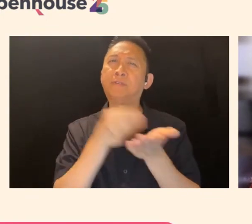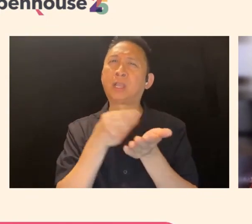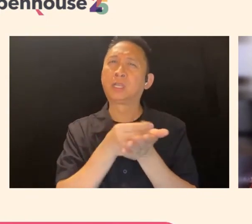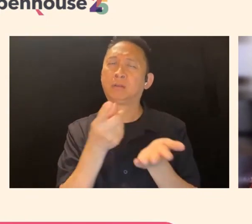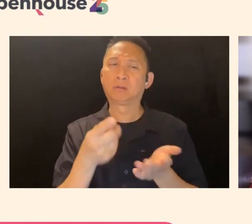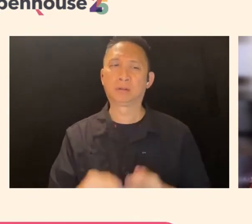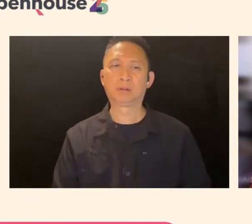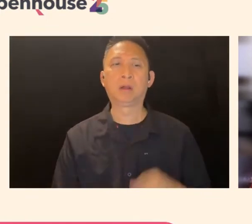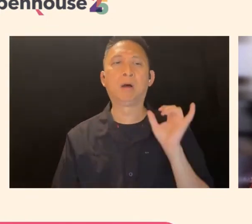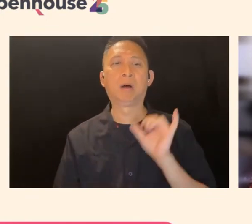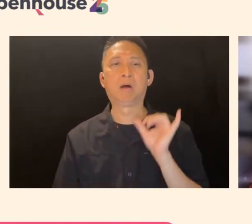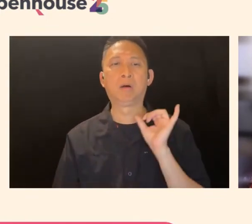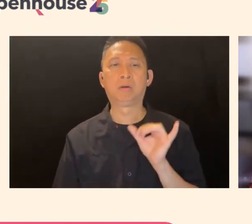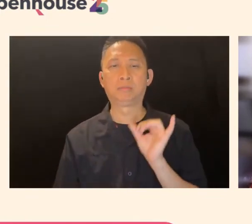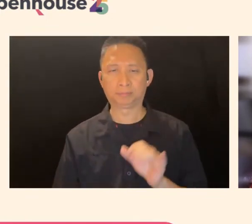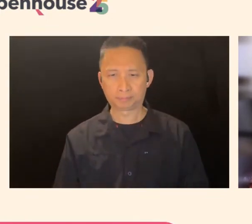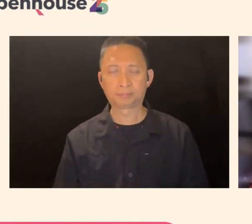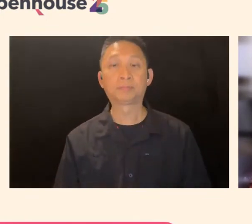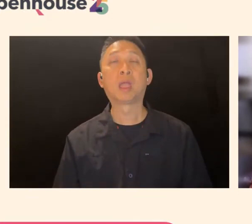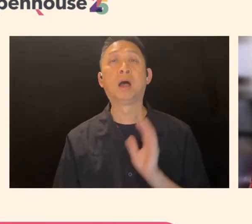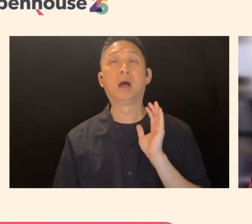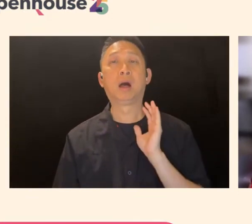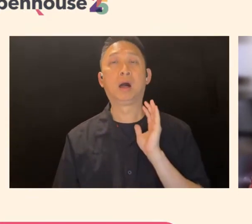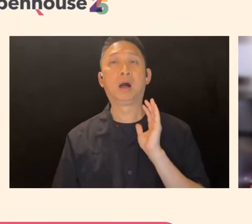So our